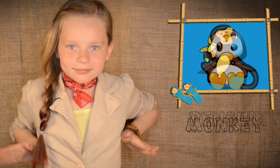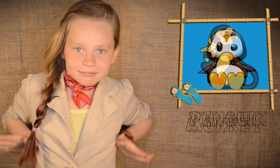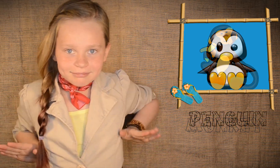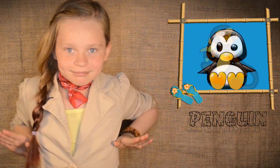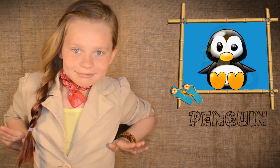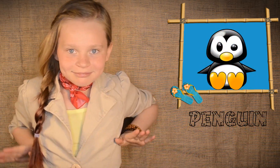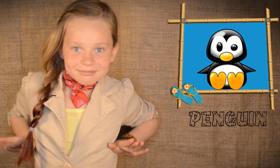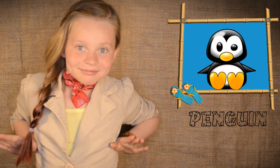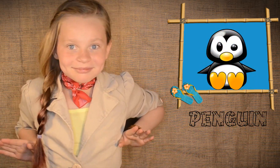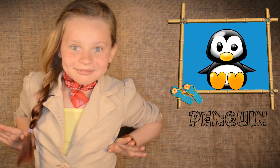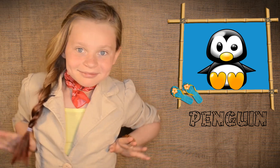Penguin